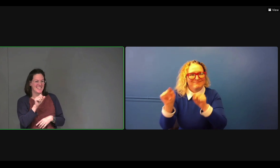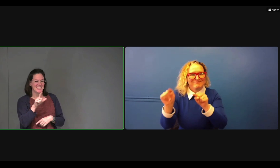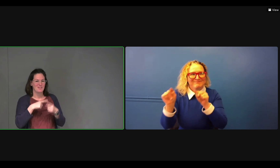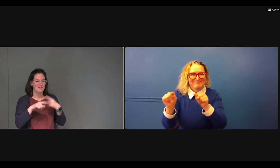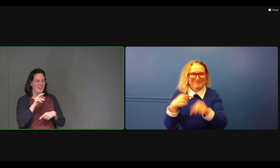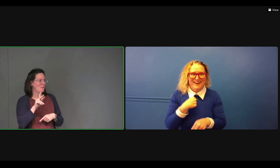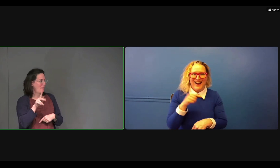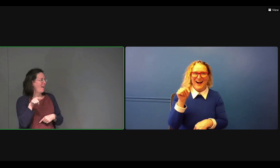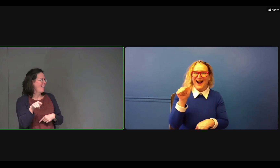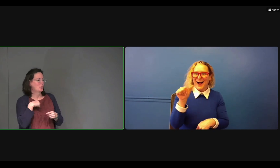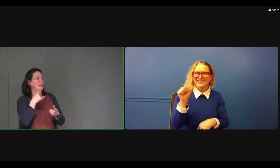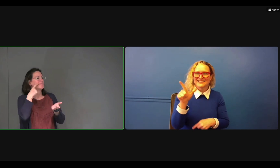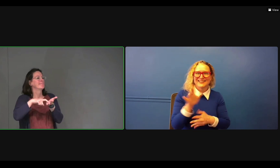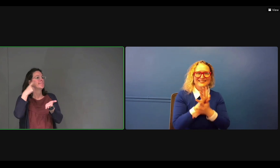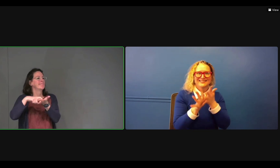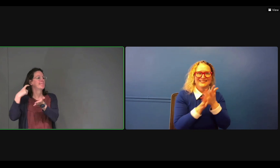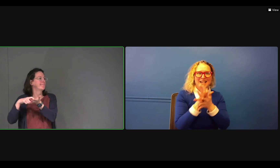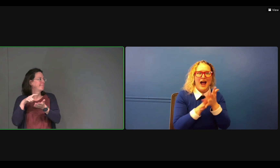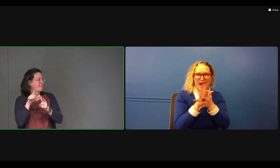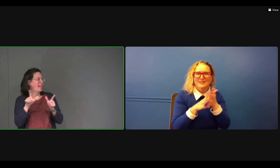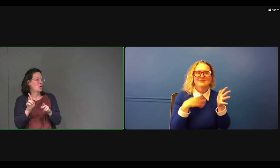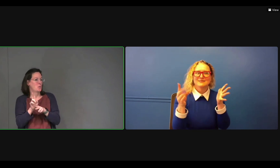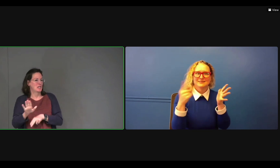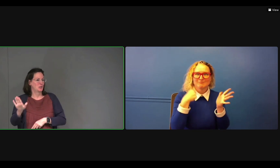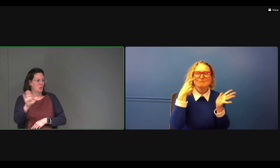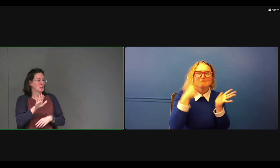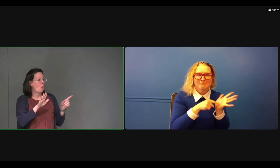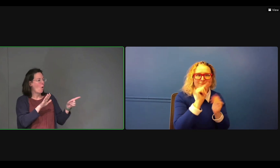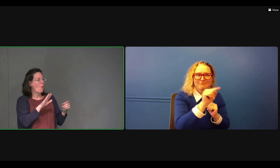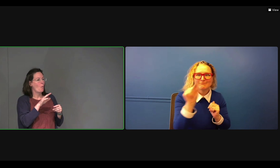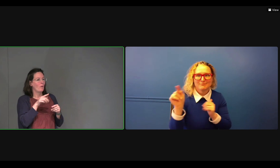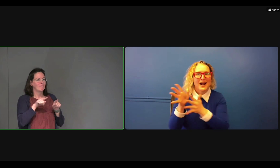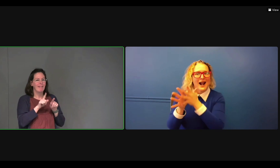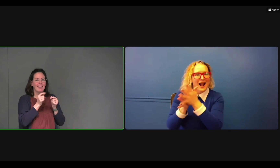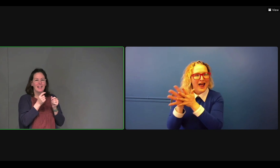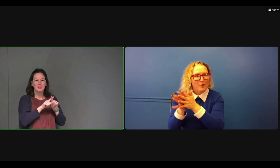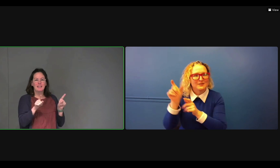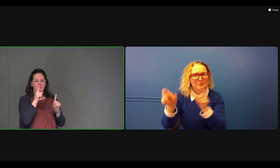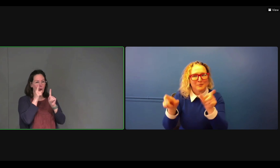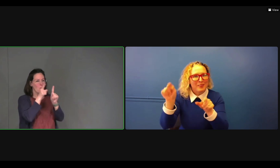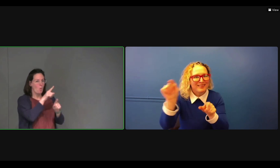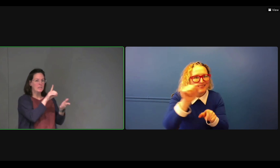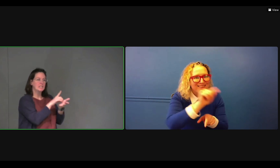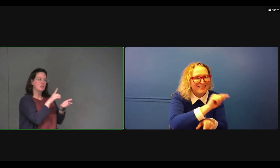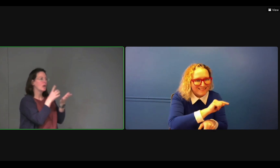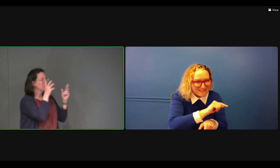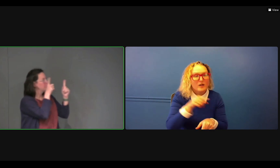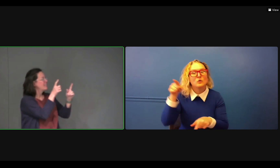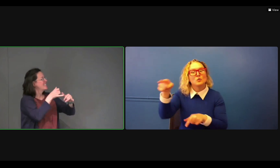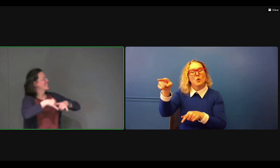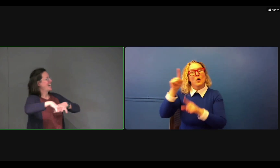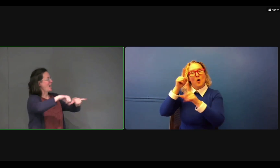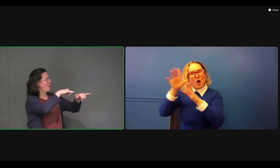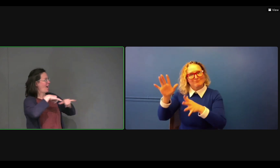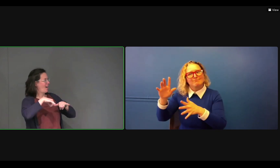is lexicography in ASL, but also looking across the